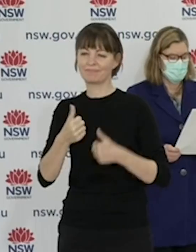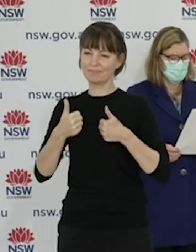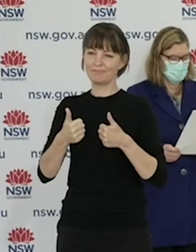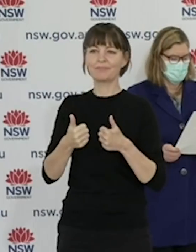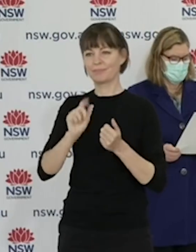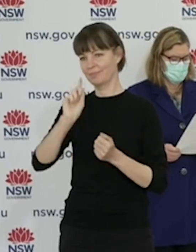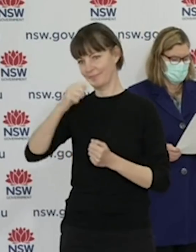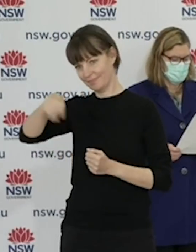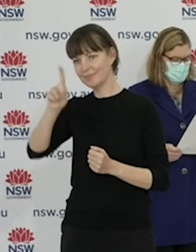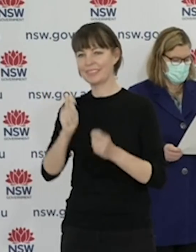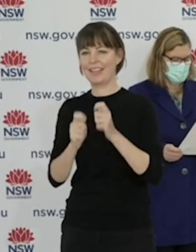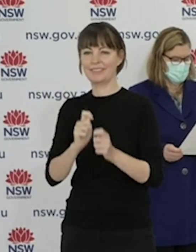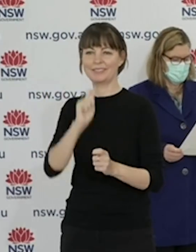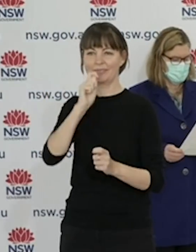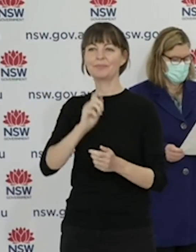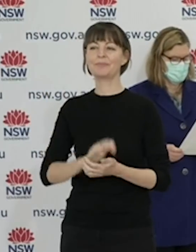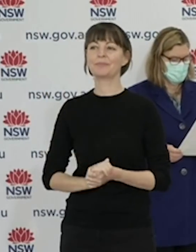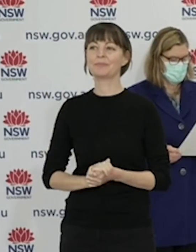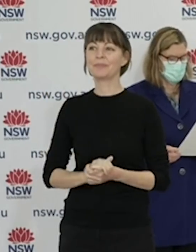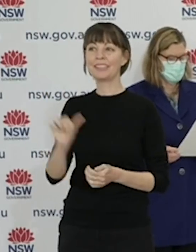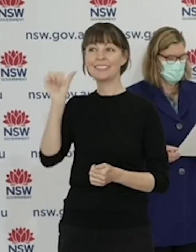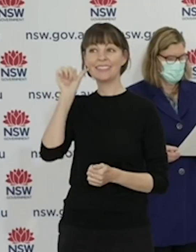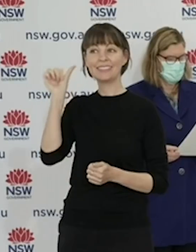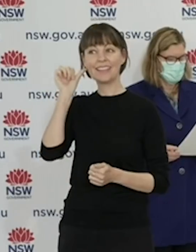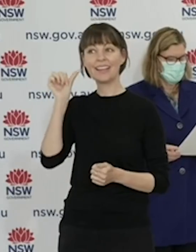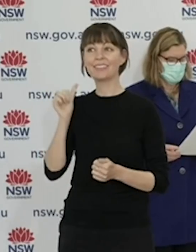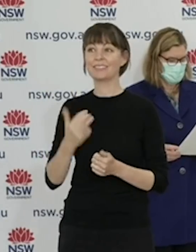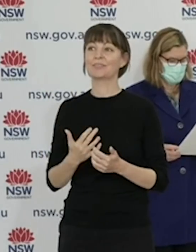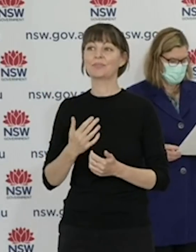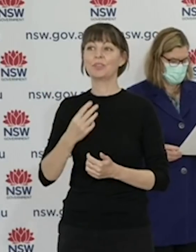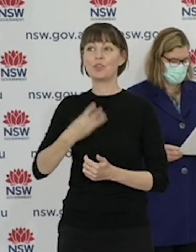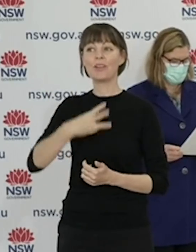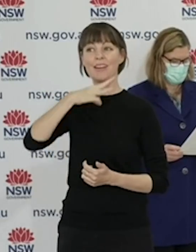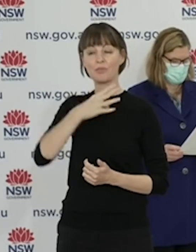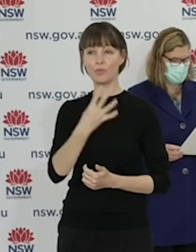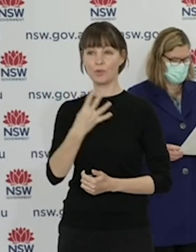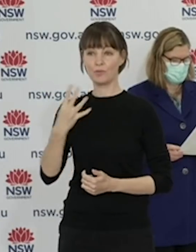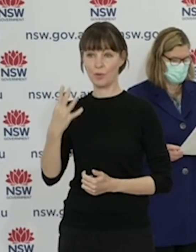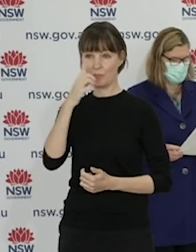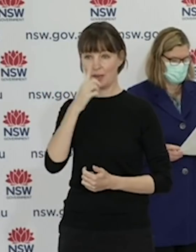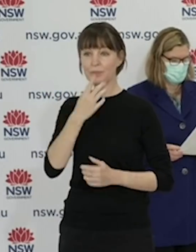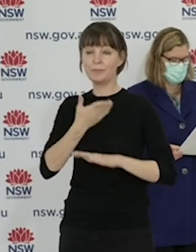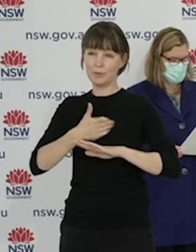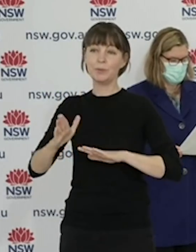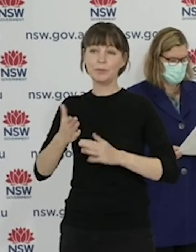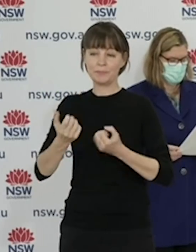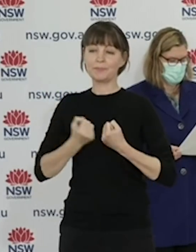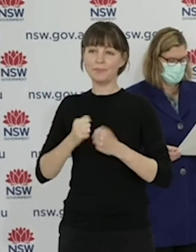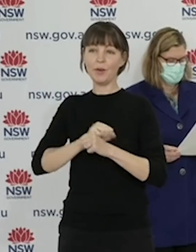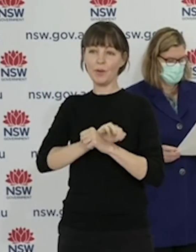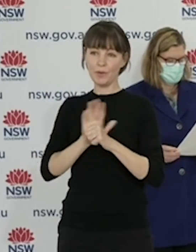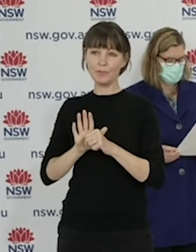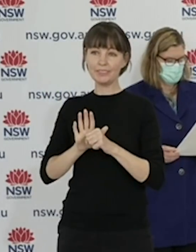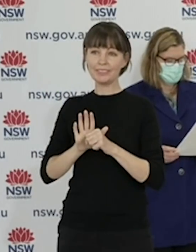We had 344 cases to 8pm last night of community transmission. Around at least 65 of those